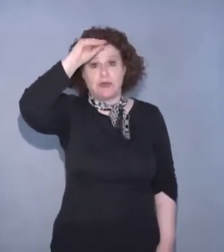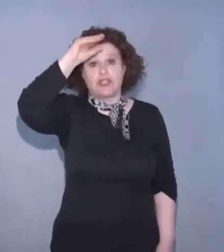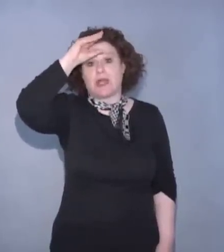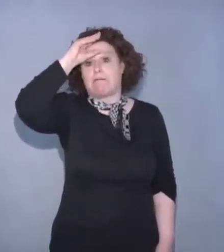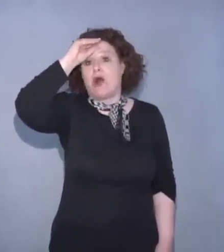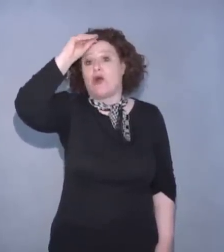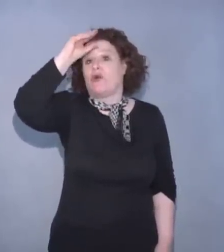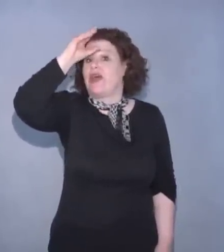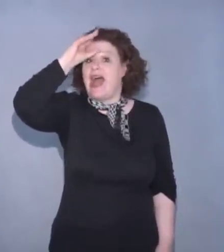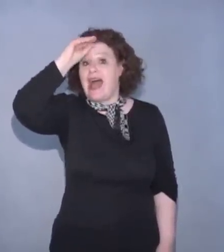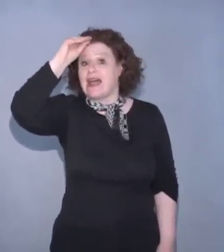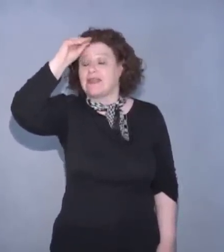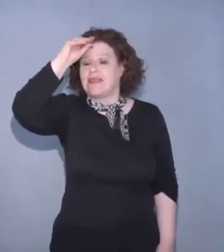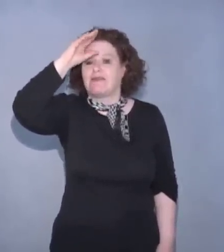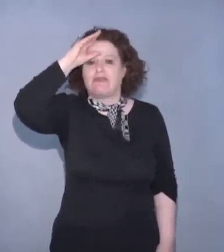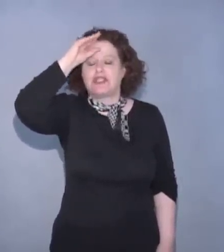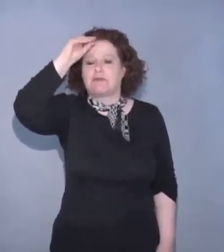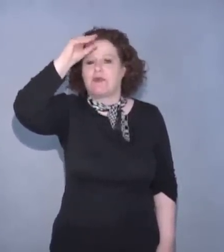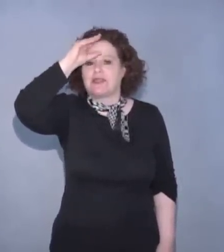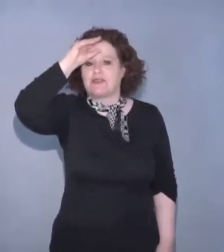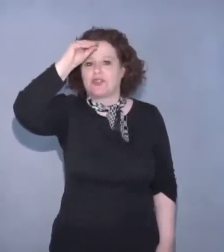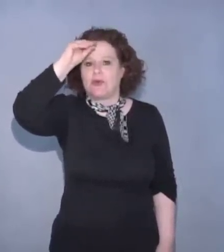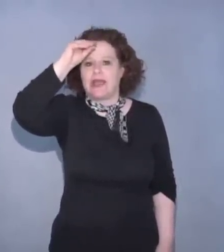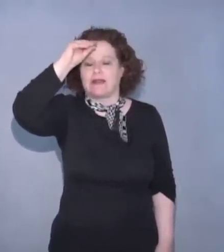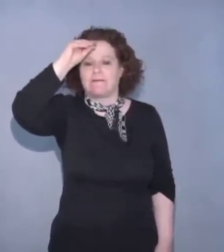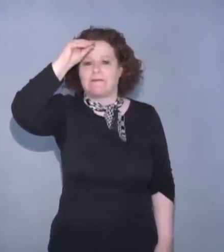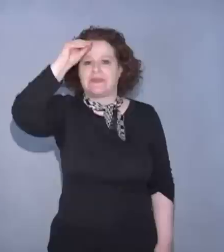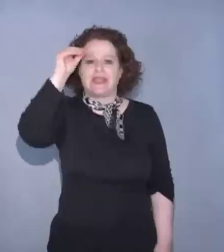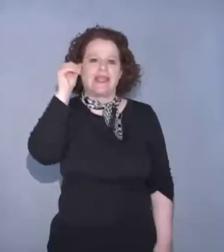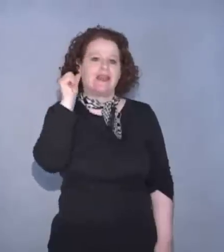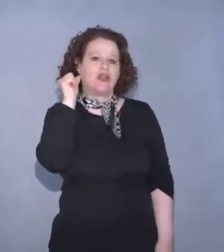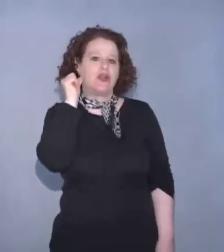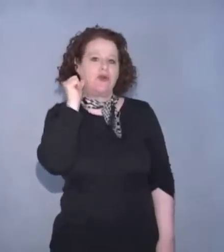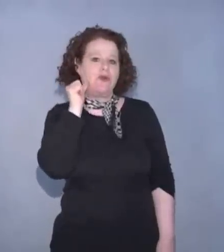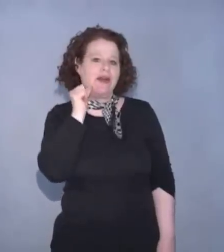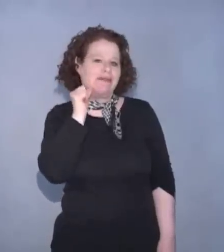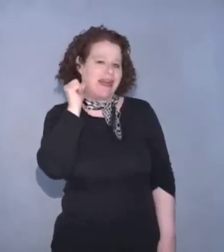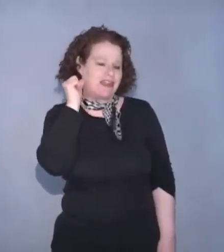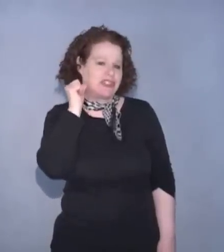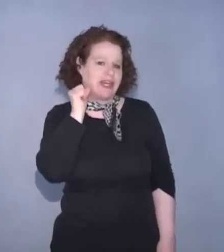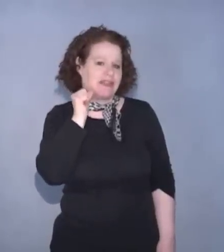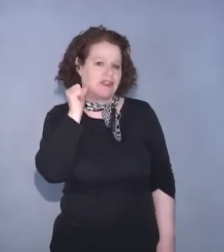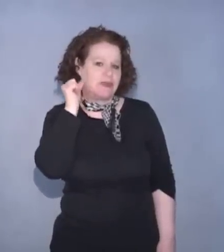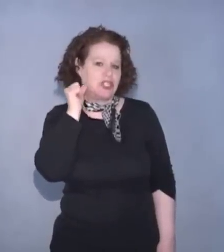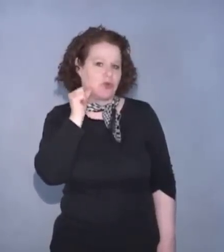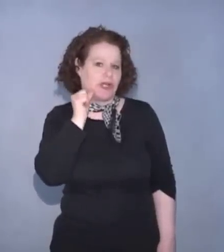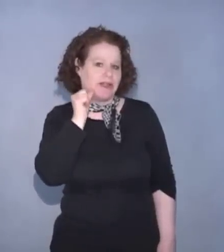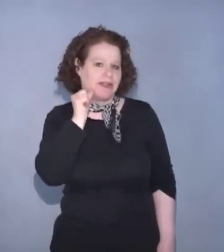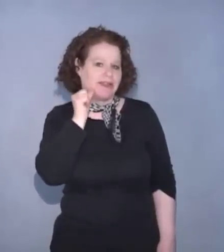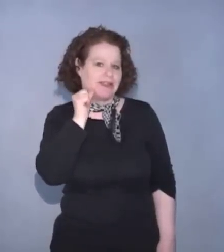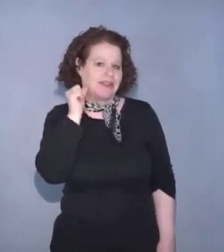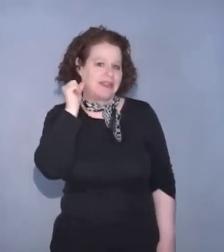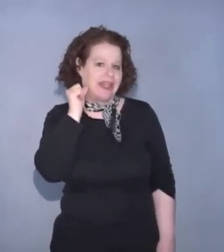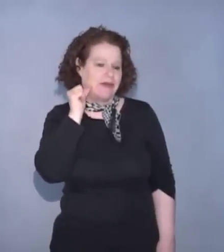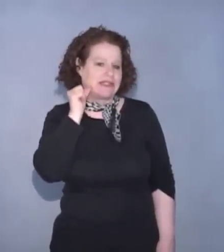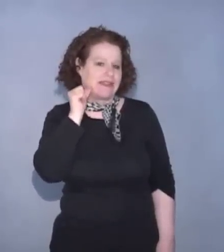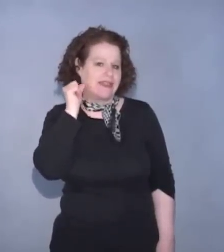the chapeau, the hat that French boys used to wear. Girl actually got a little bit short. Now it's like